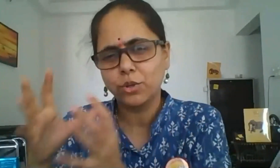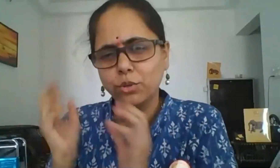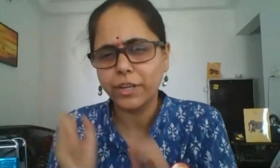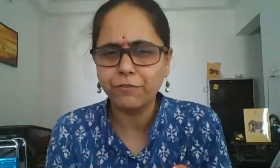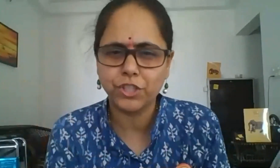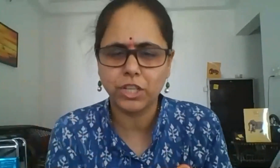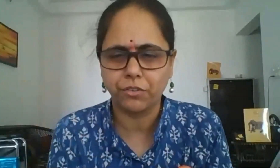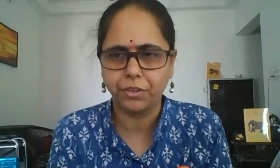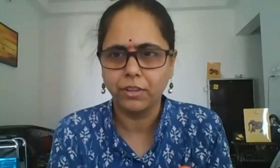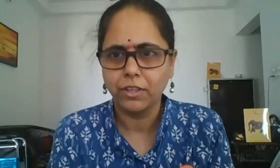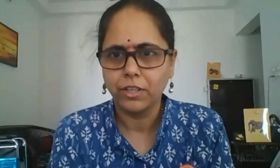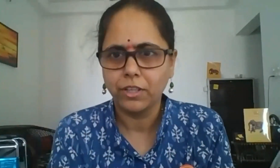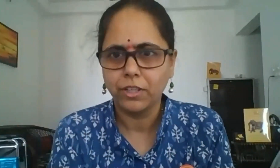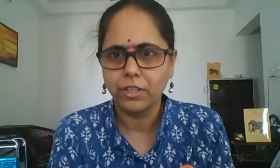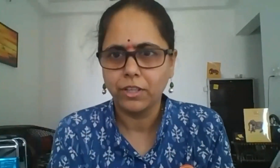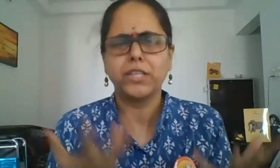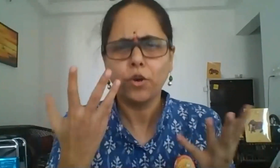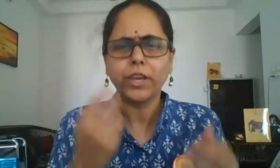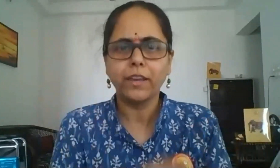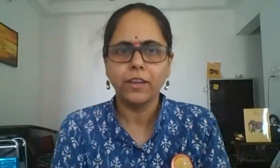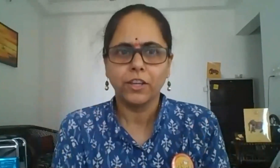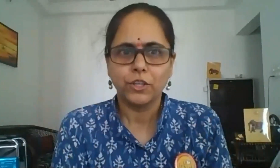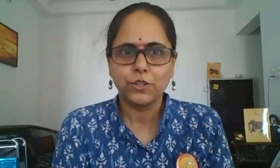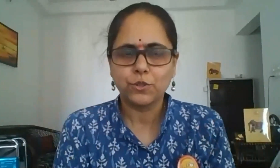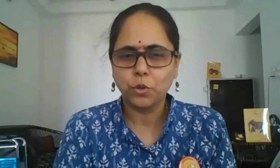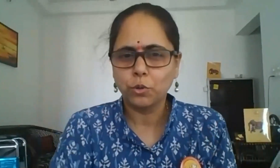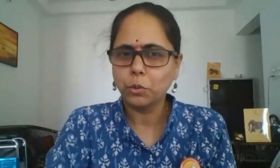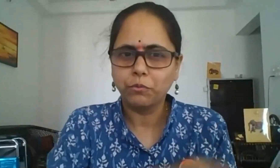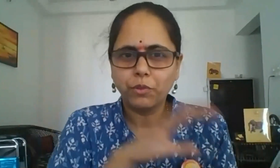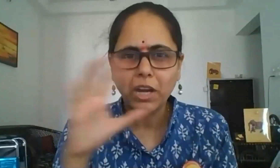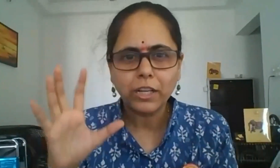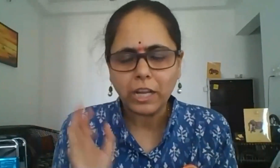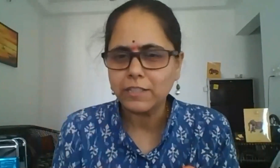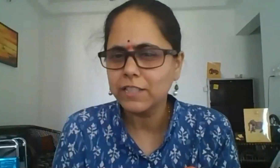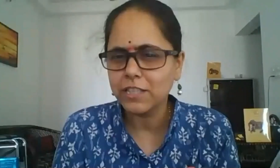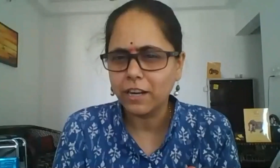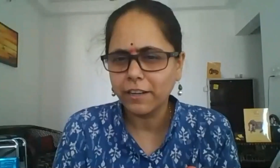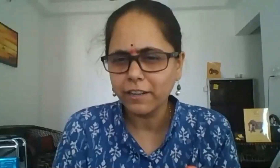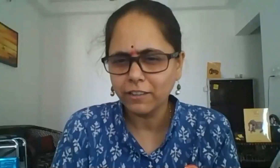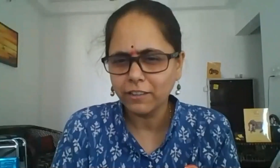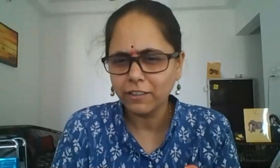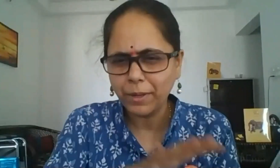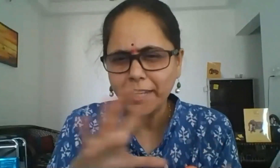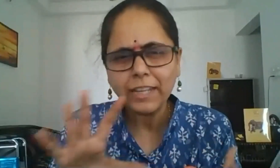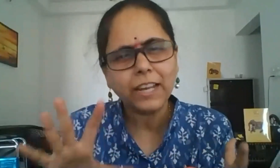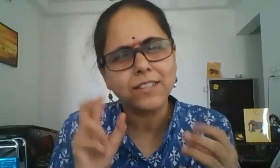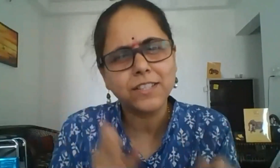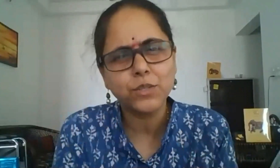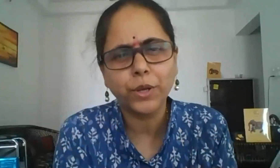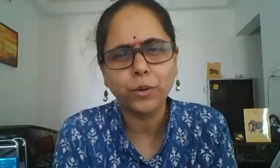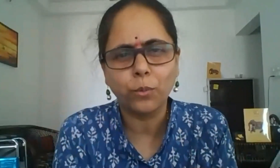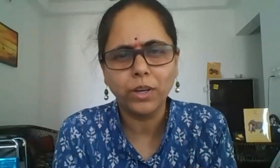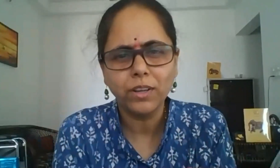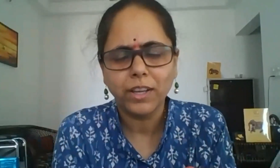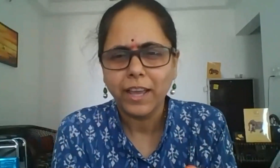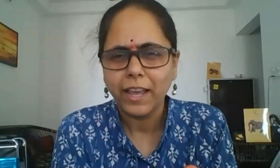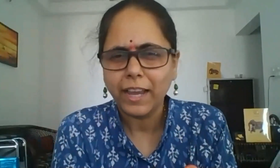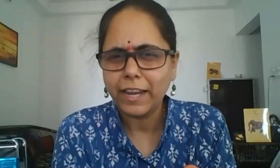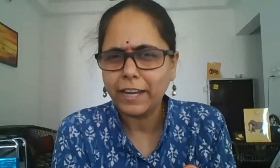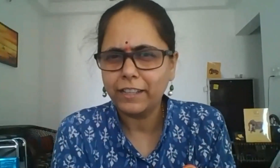deaf children. They said, okay. So our classes started. Some 10 classes were over. And